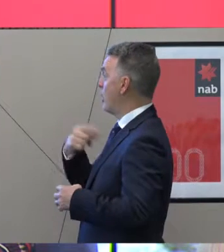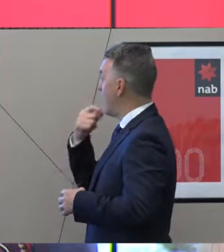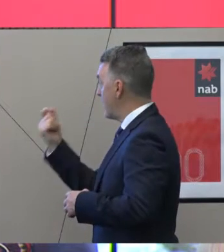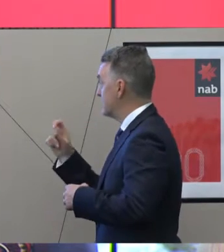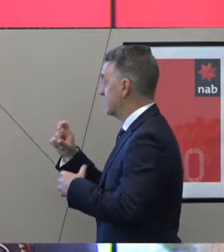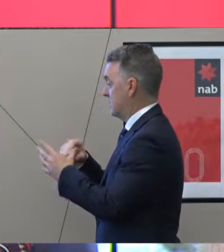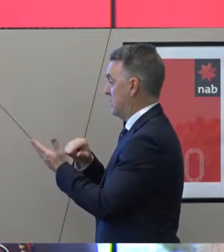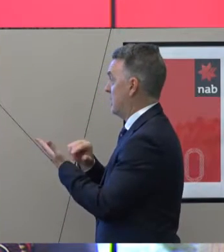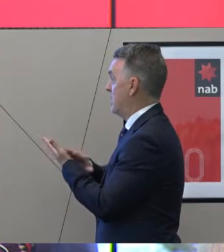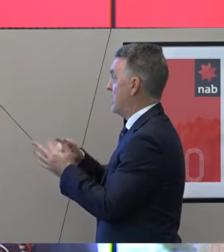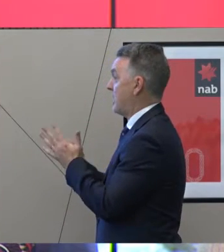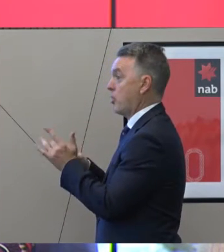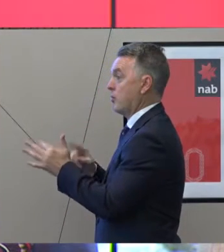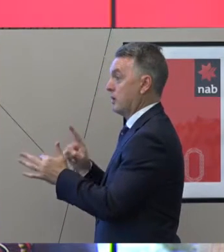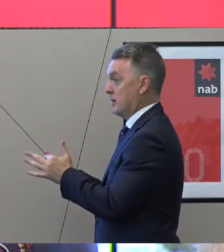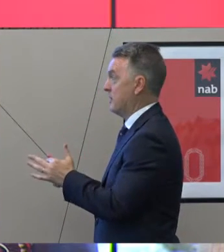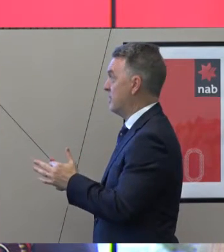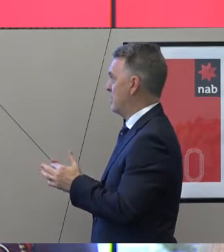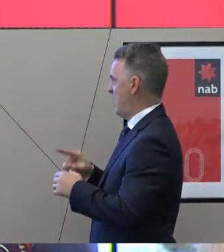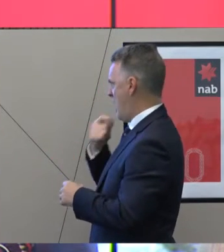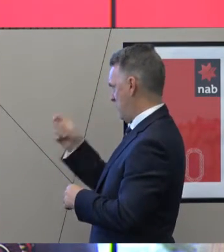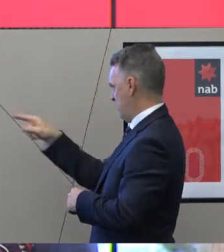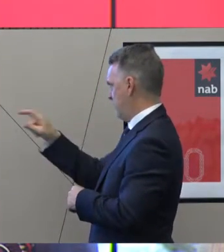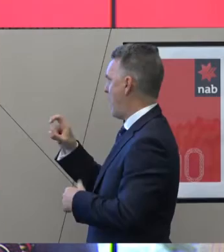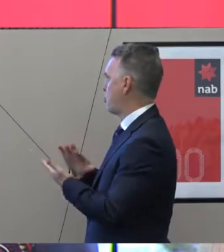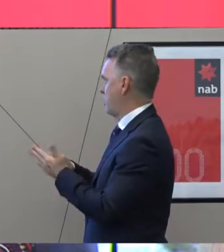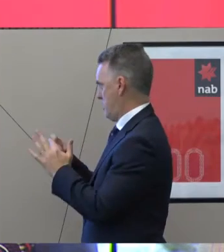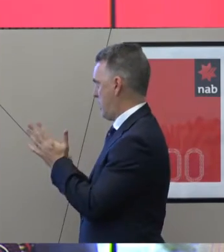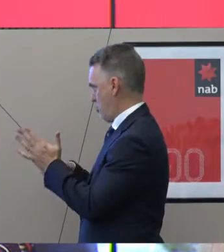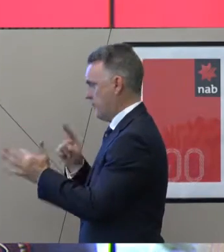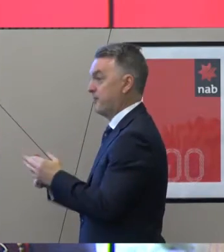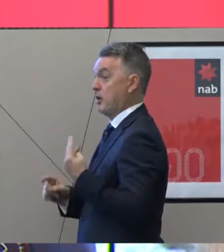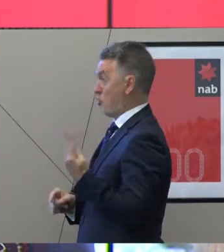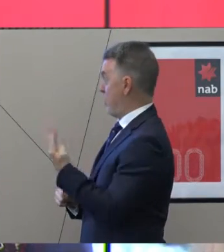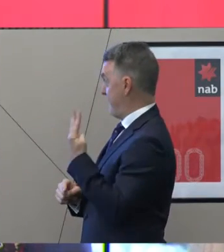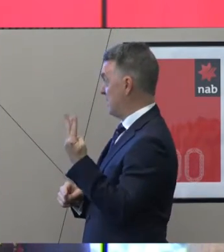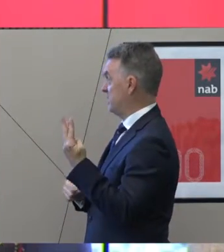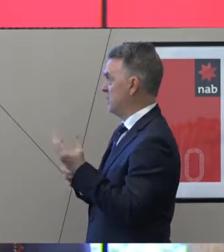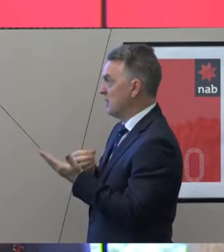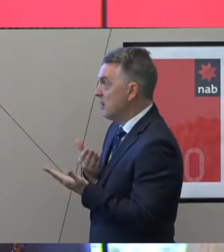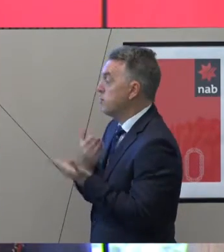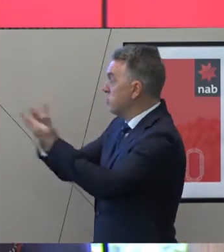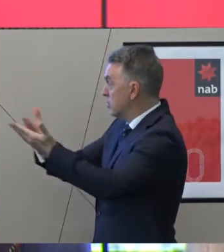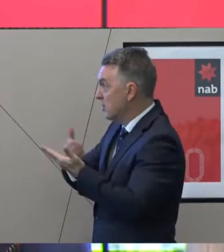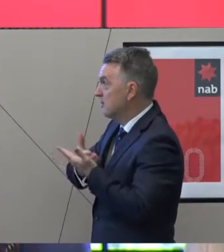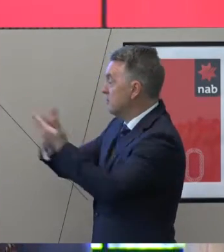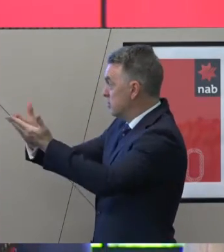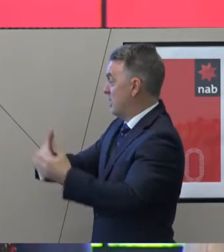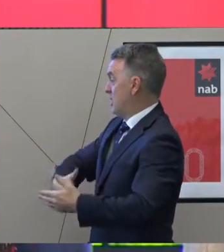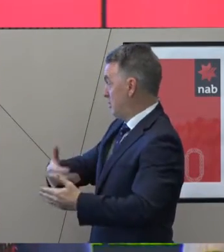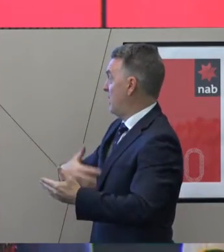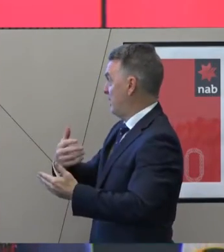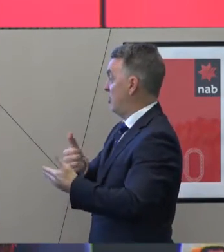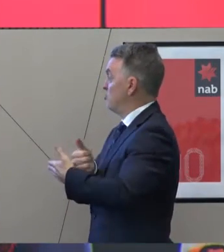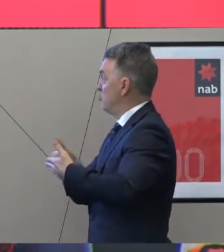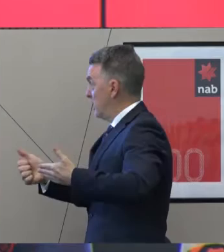Catherine, in human rights. All three of us actually have put, in the last few years, have actually put complaints to your office.